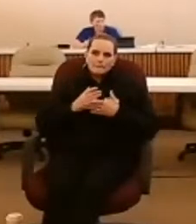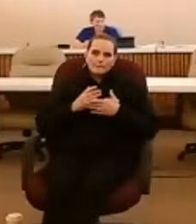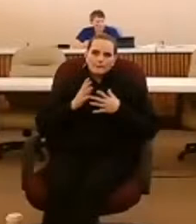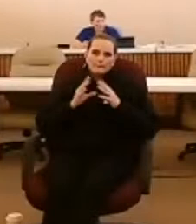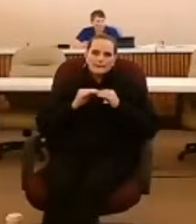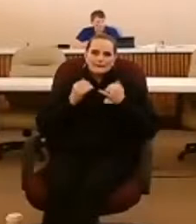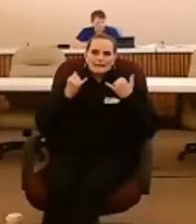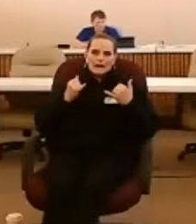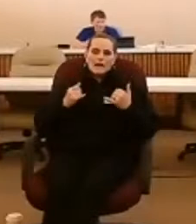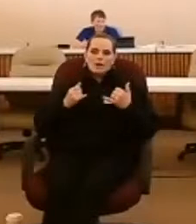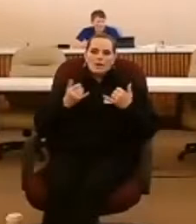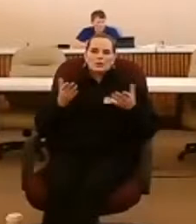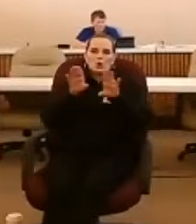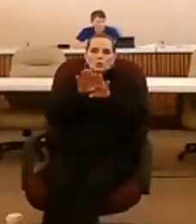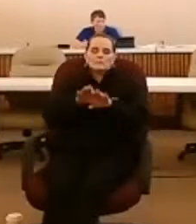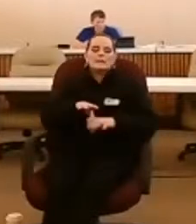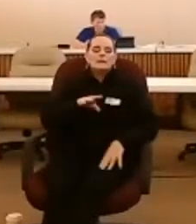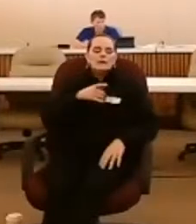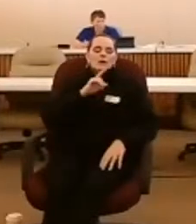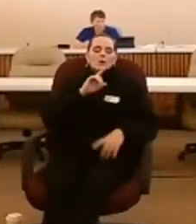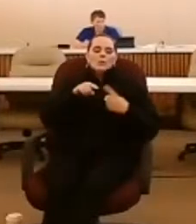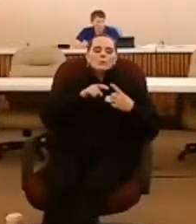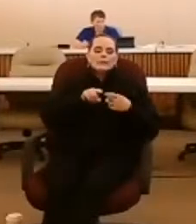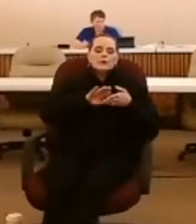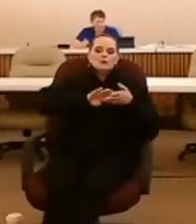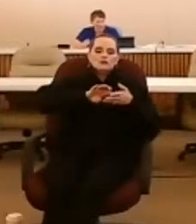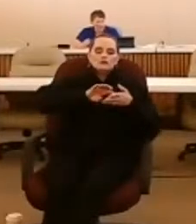because when we draft the new